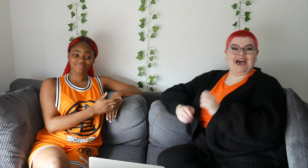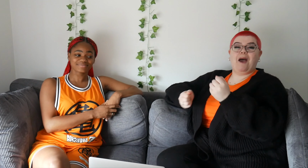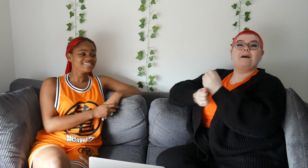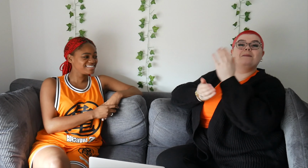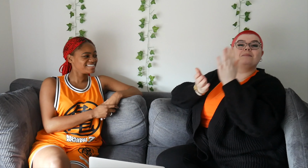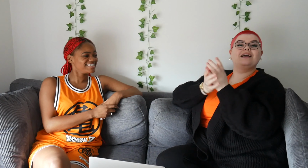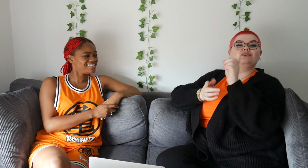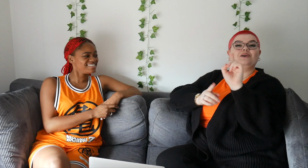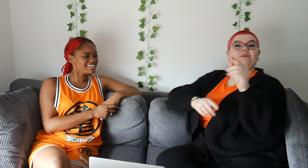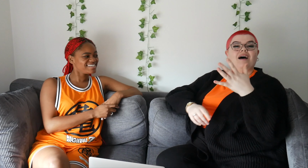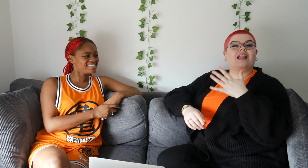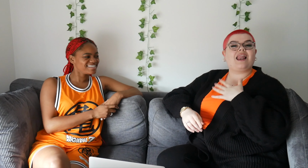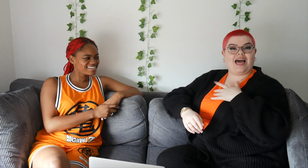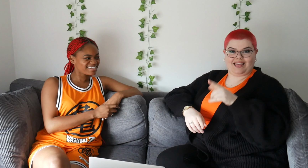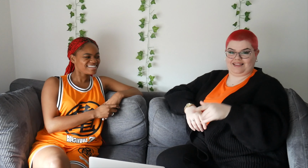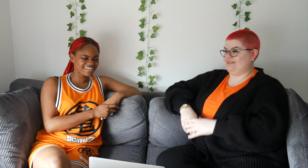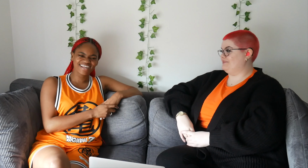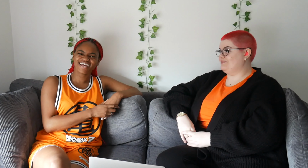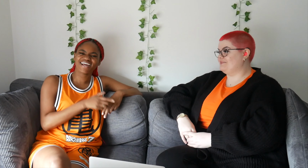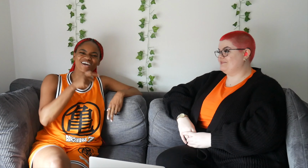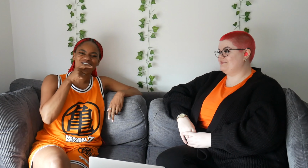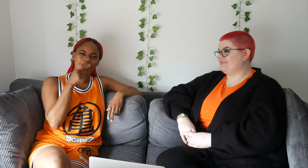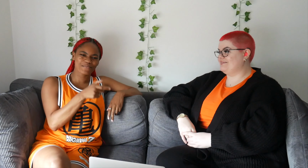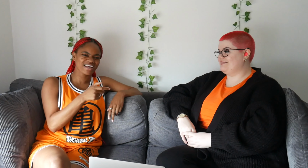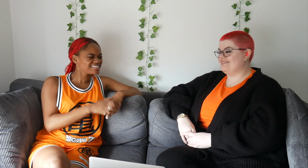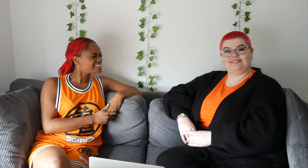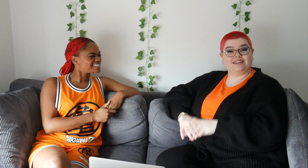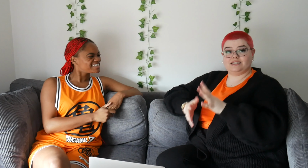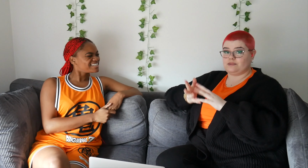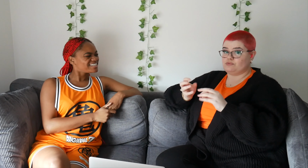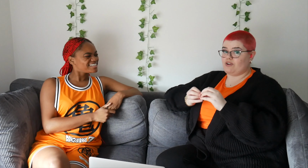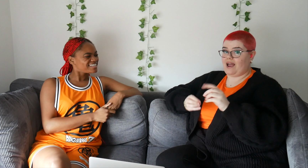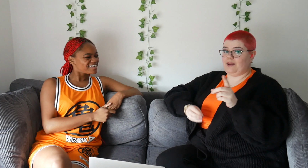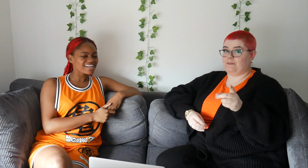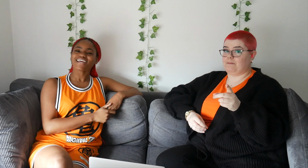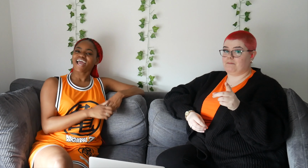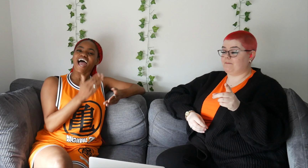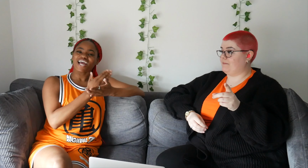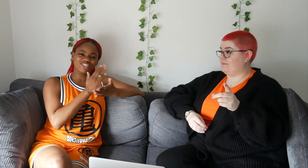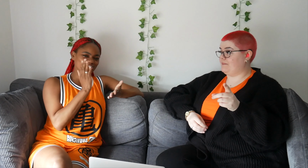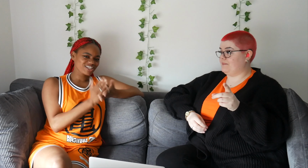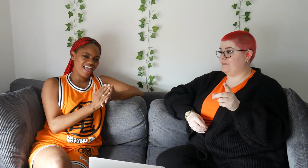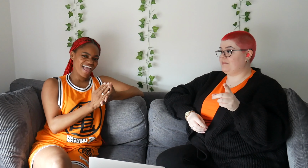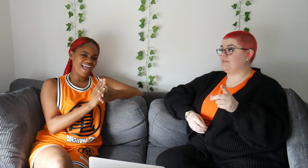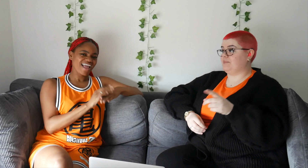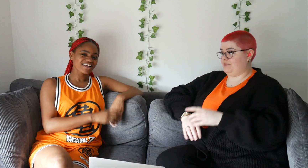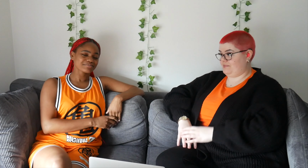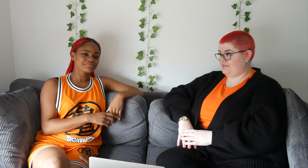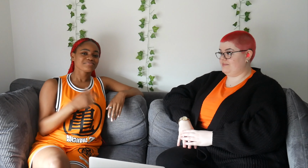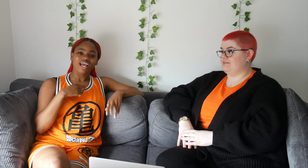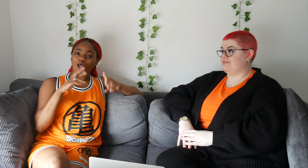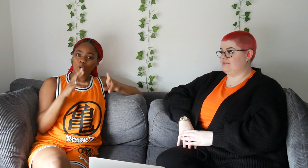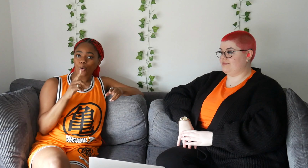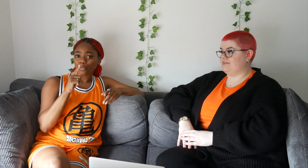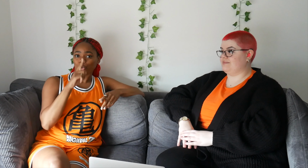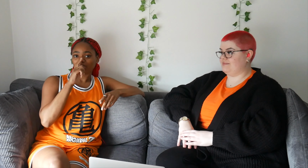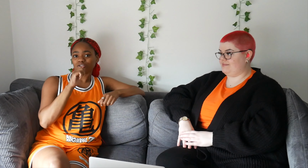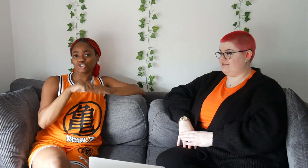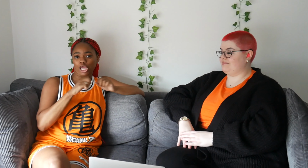Make sure you like, comment, subscribe, and share. And I hope you can turn